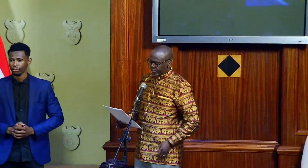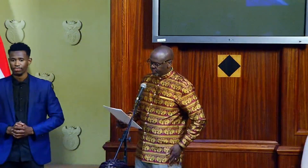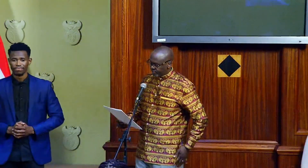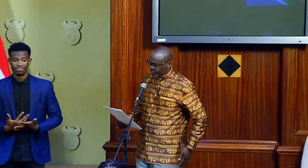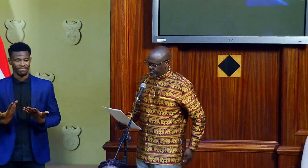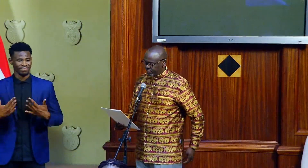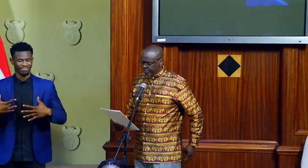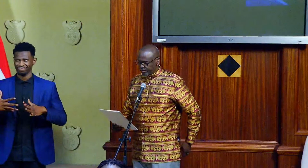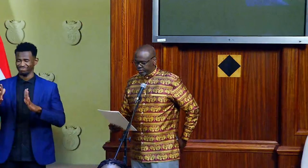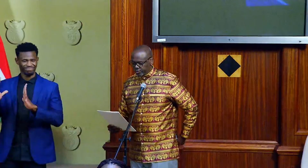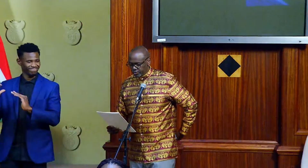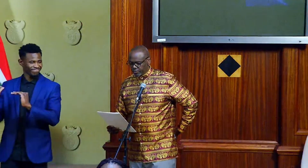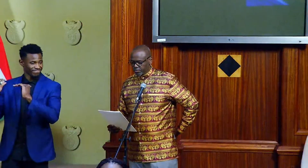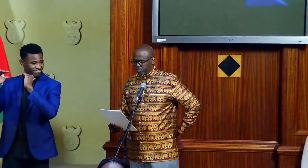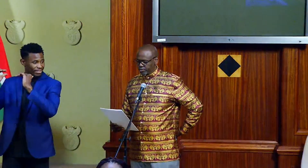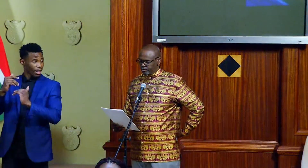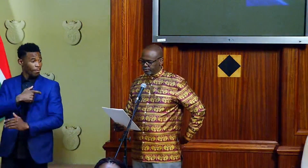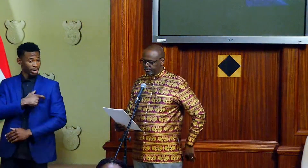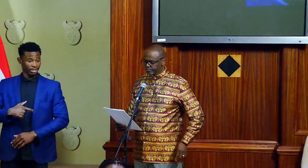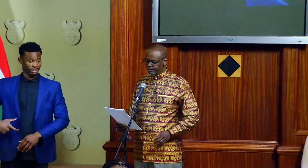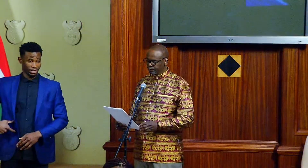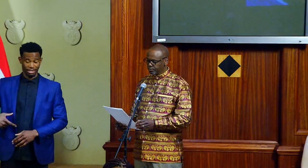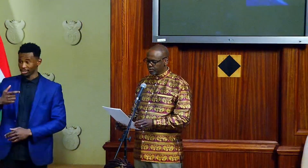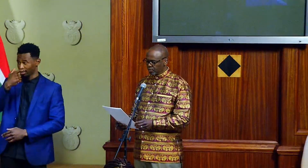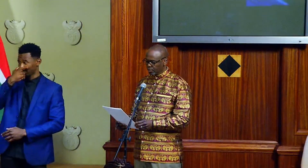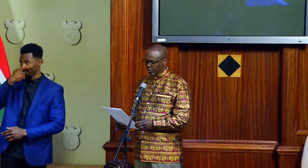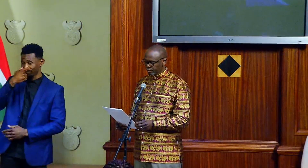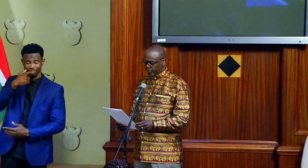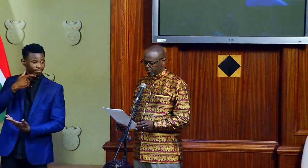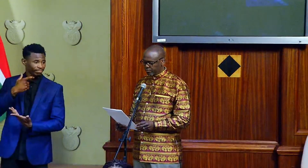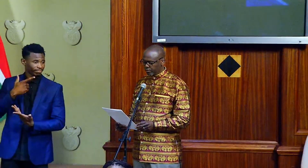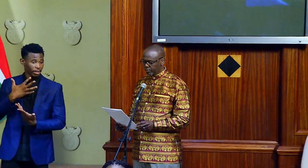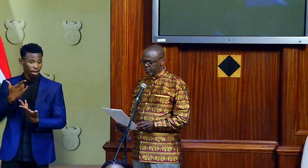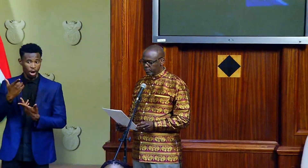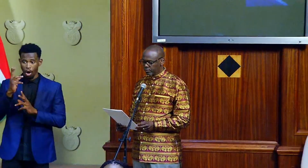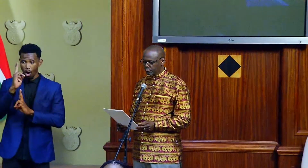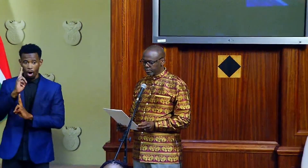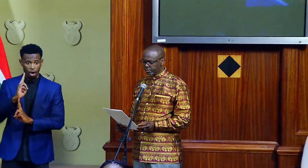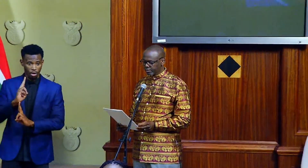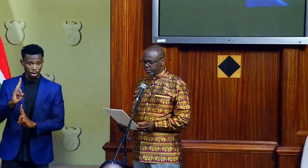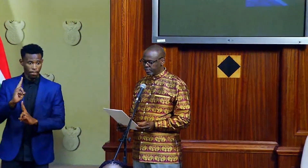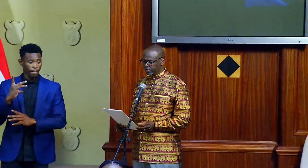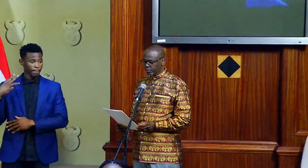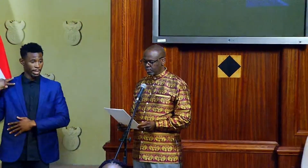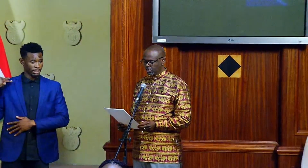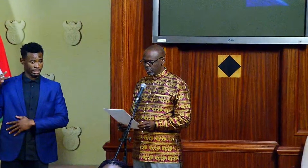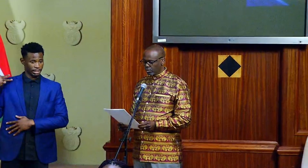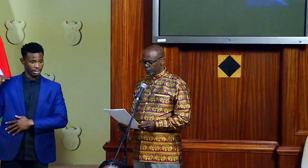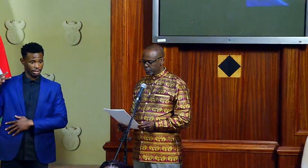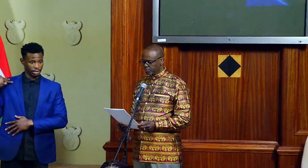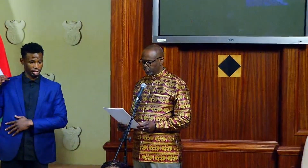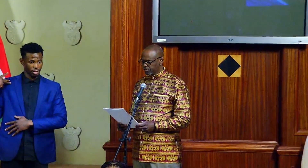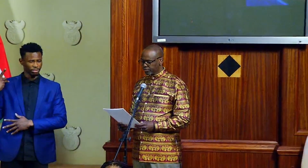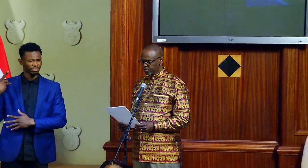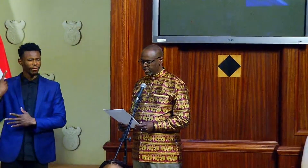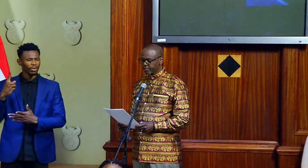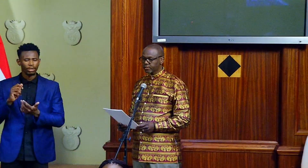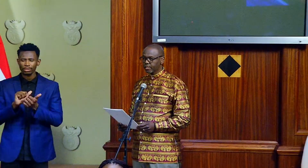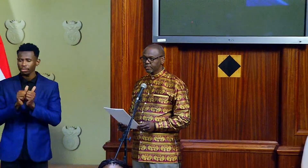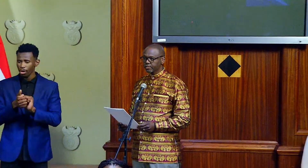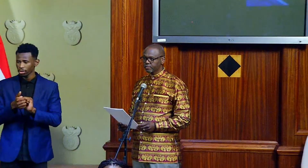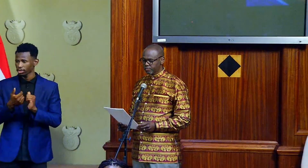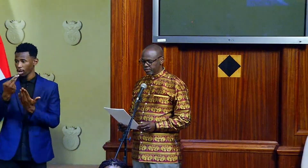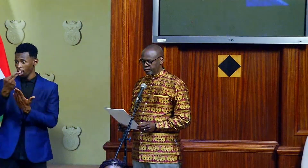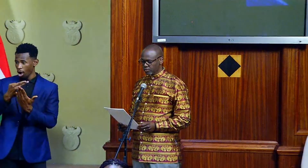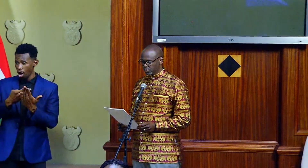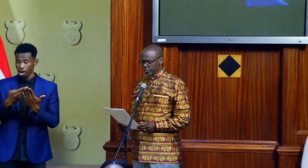Your Excellency, President Cyril Ramaphosa, the Honorable Minister of Sports, Arts